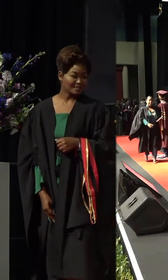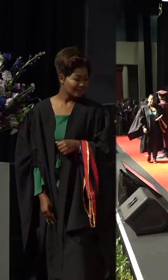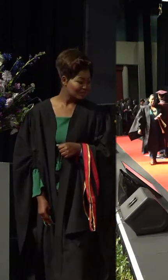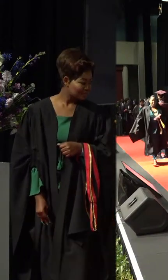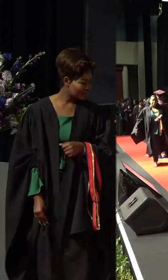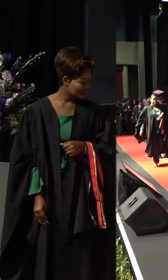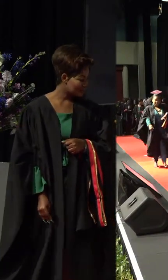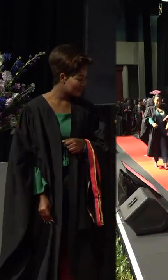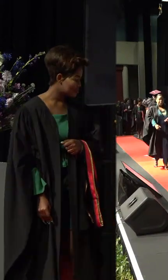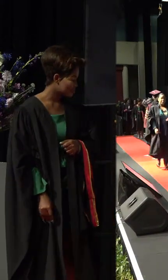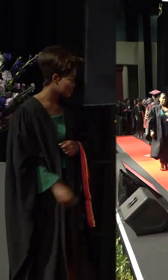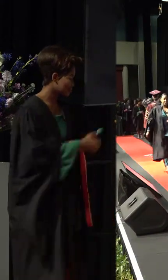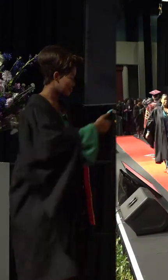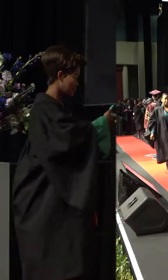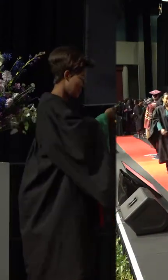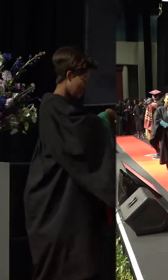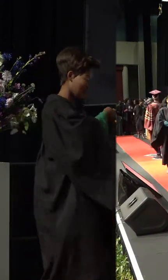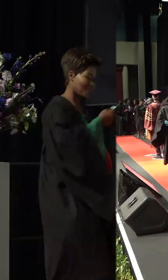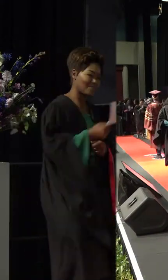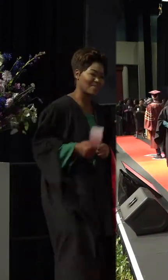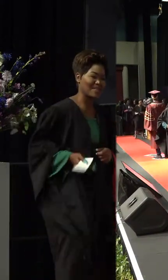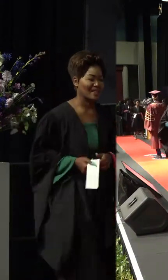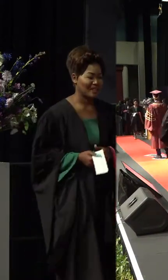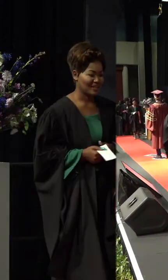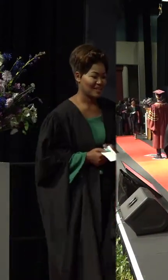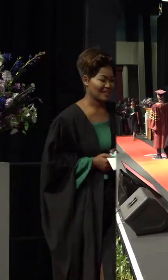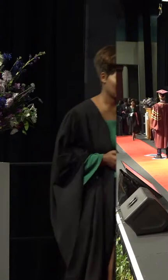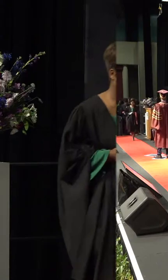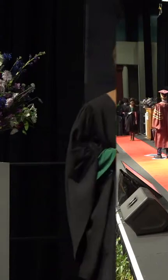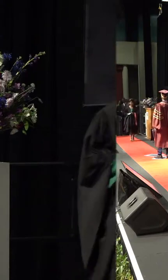Nokulunga Bongeka Mthimkhulu.